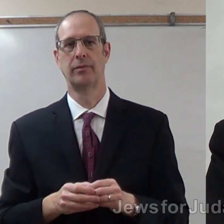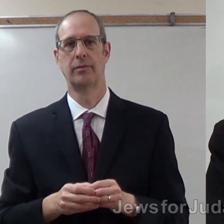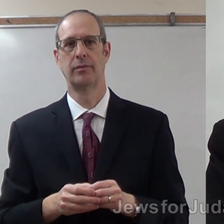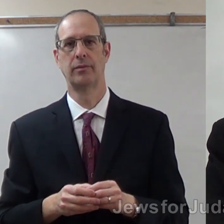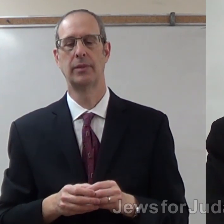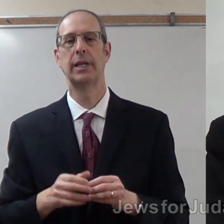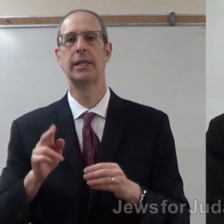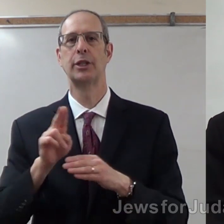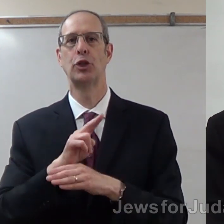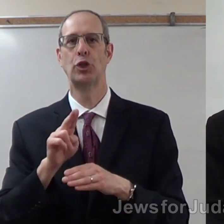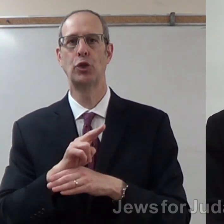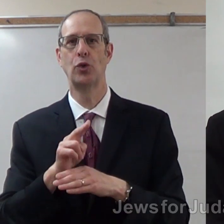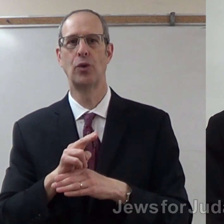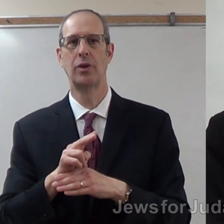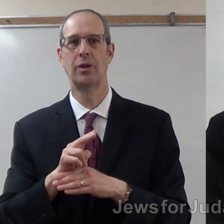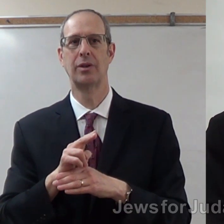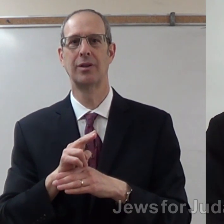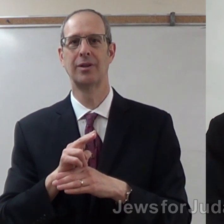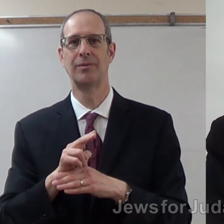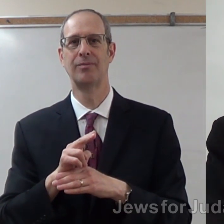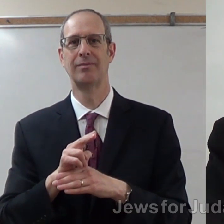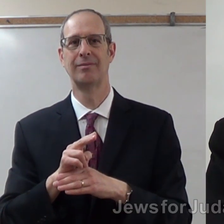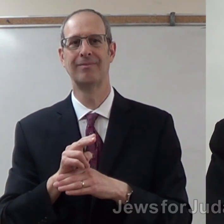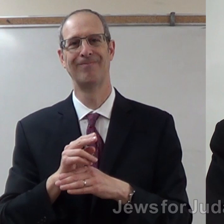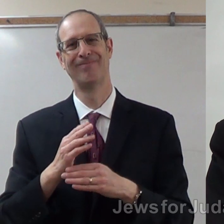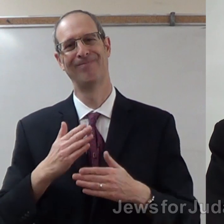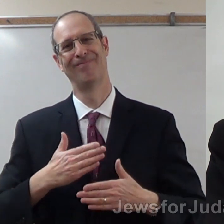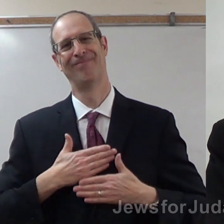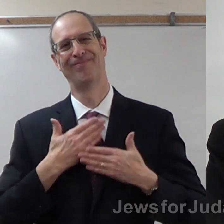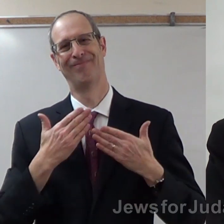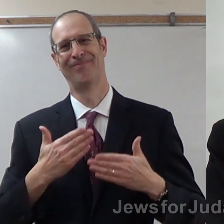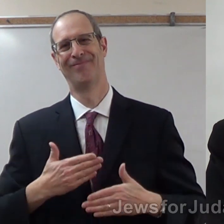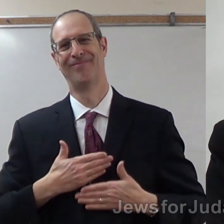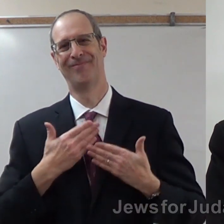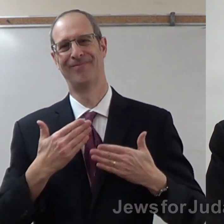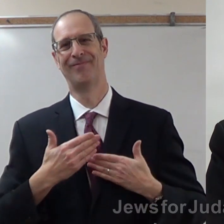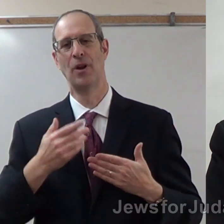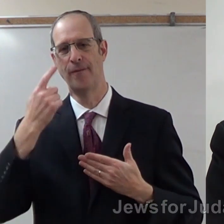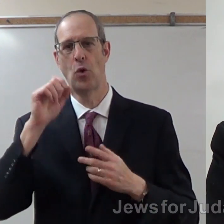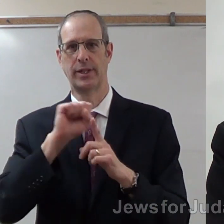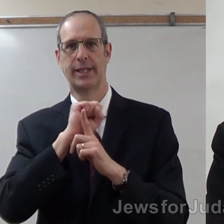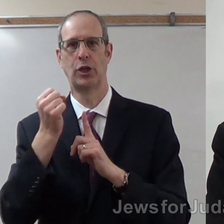is to use humor in a situation